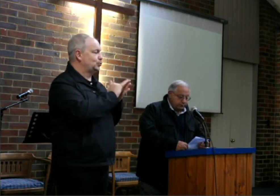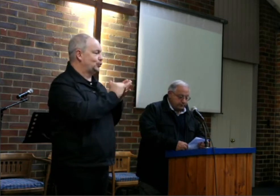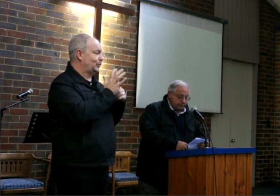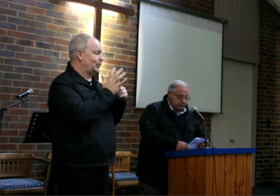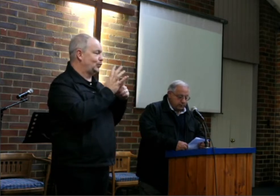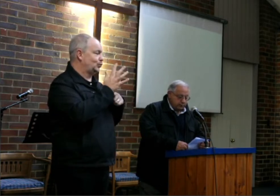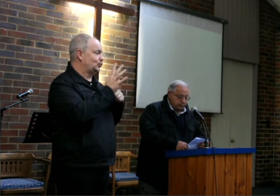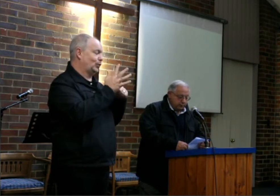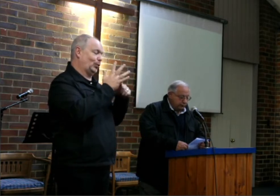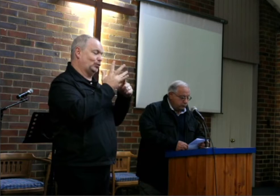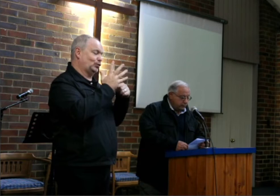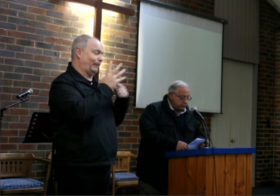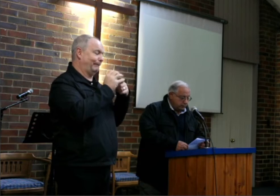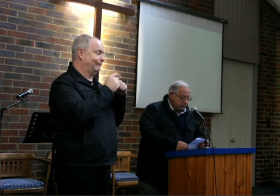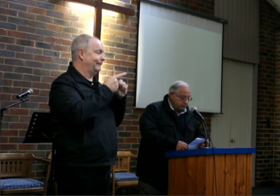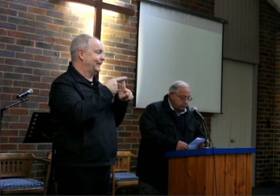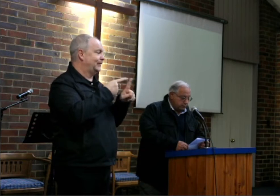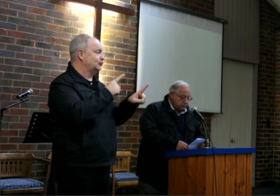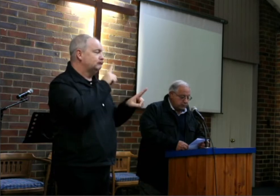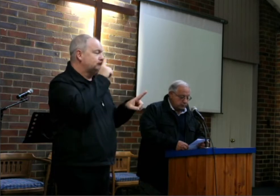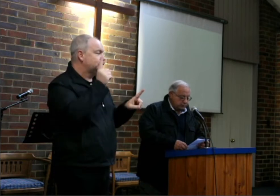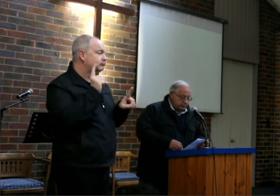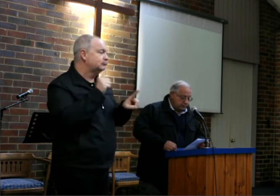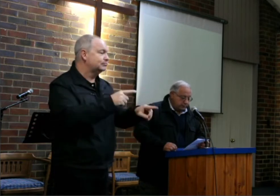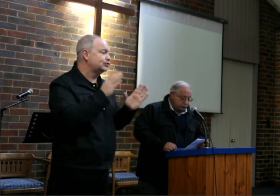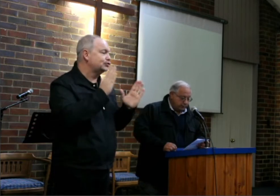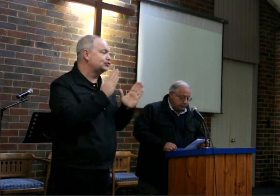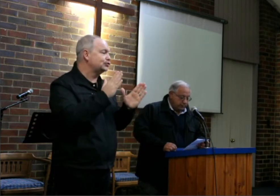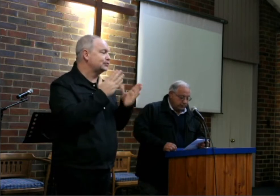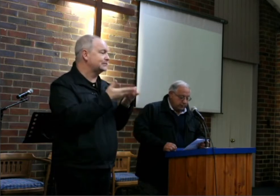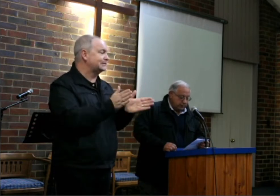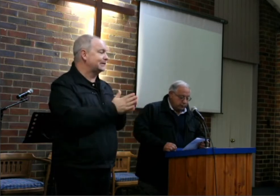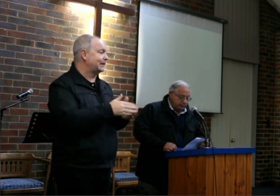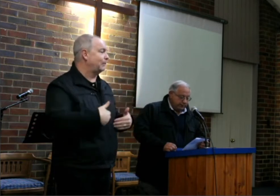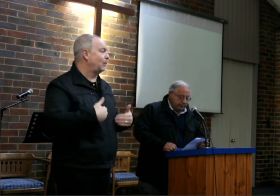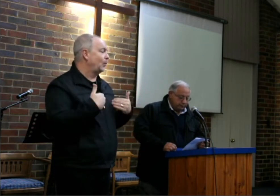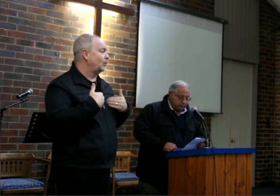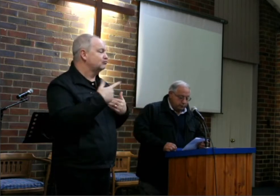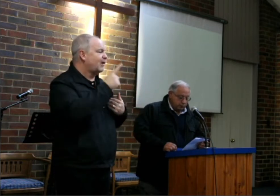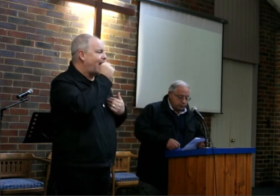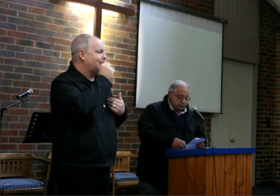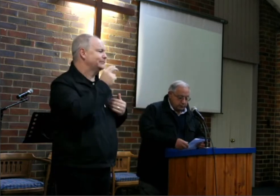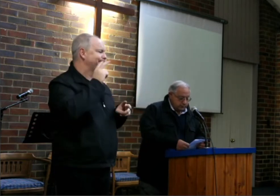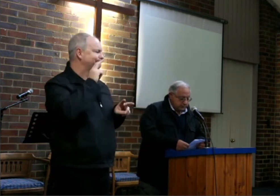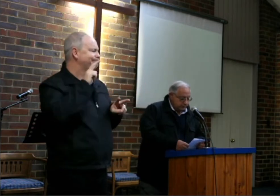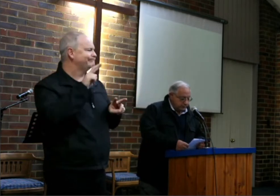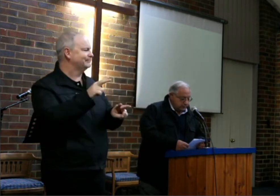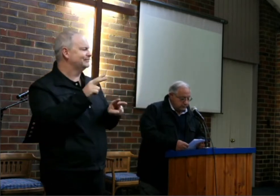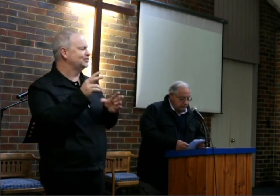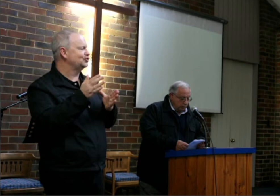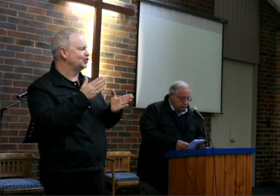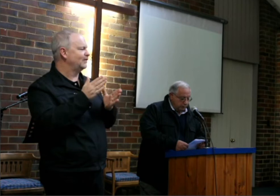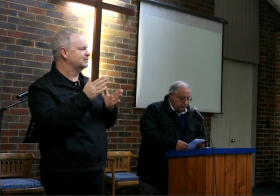YouTube. So if you cannot come to church on Sunday morning, you will be able to watch the